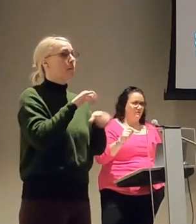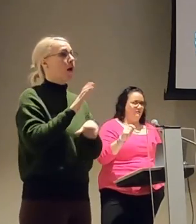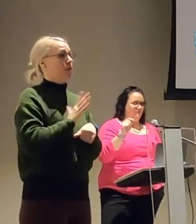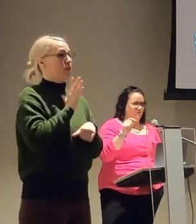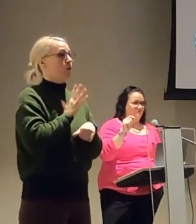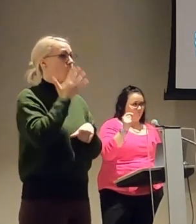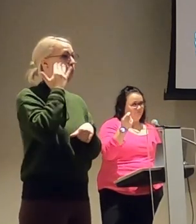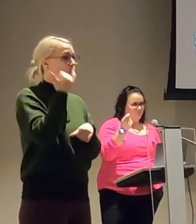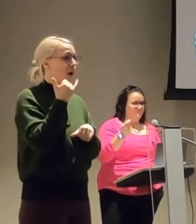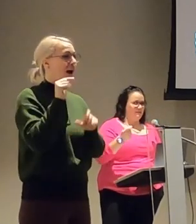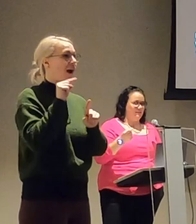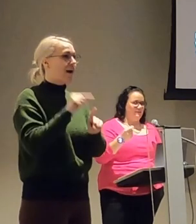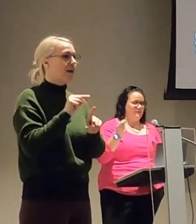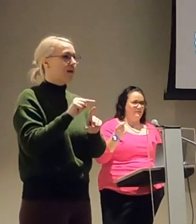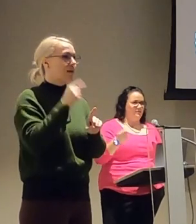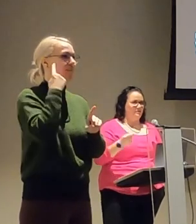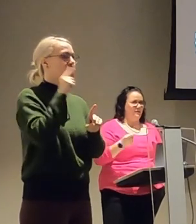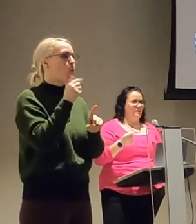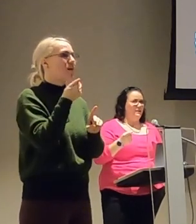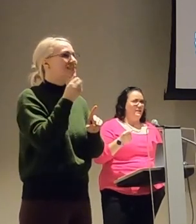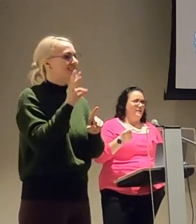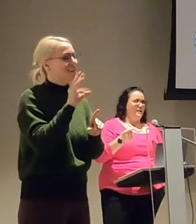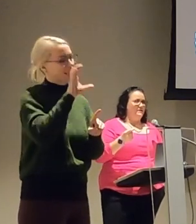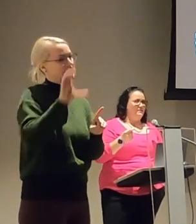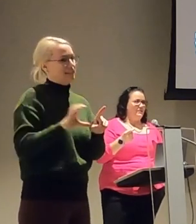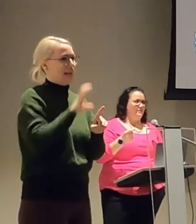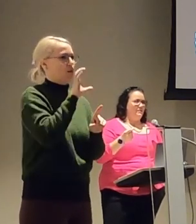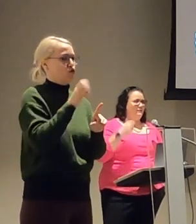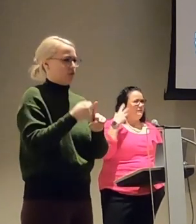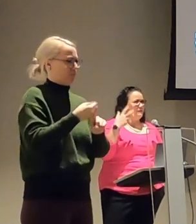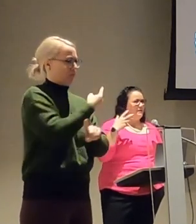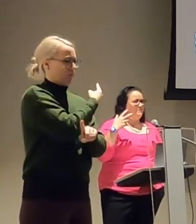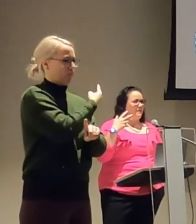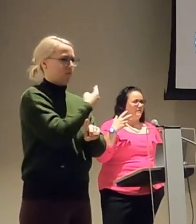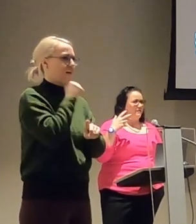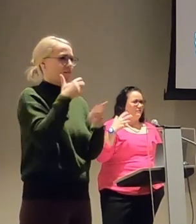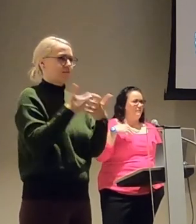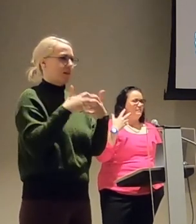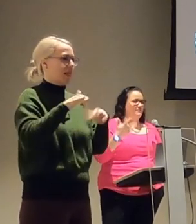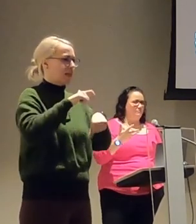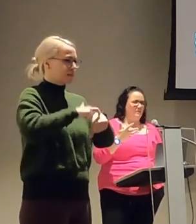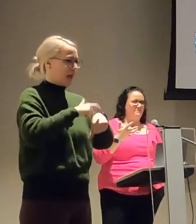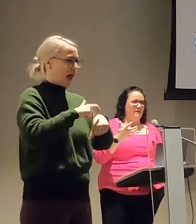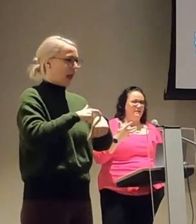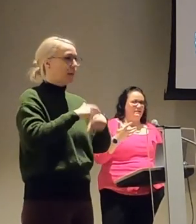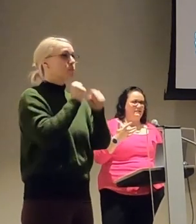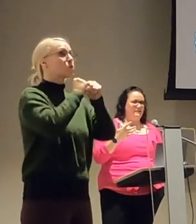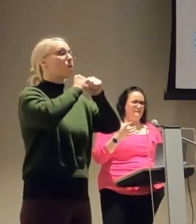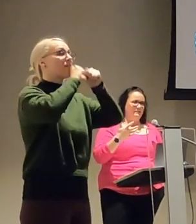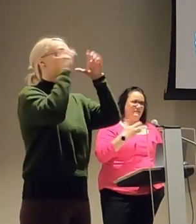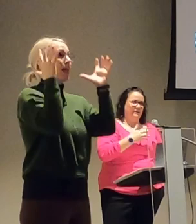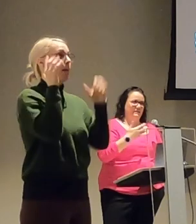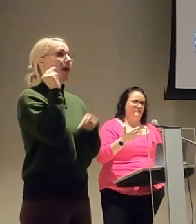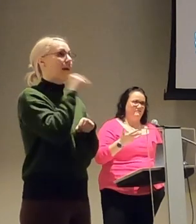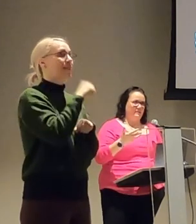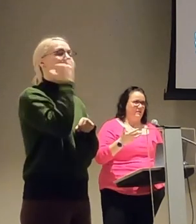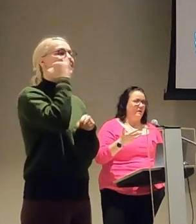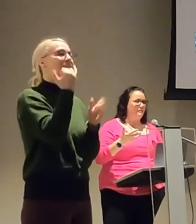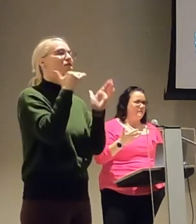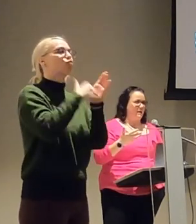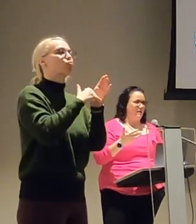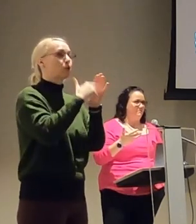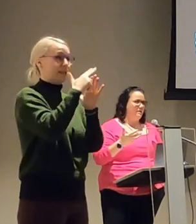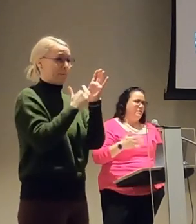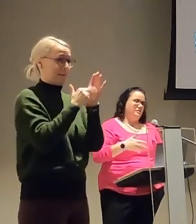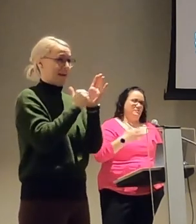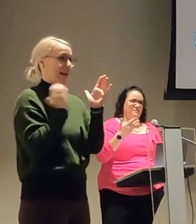outfit for the 16th century. And so if you think about, if we were to remake this in